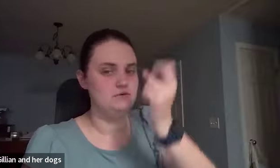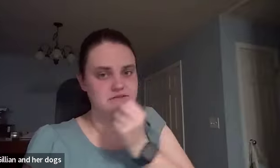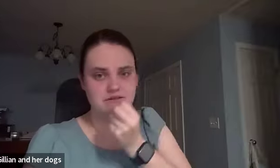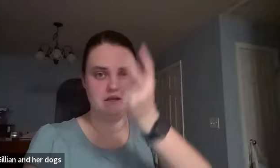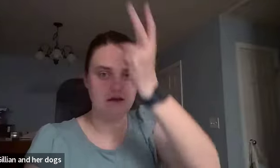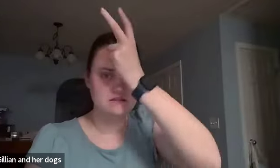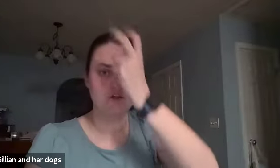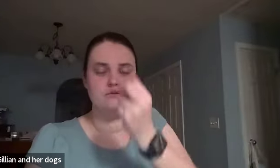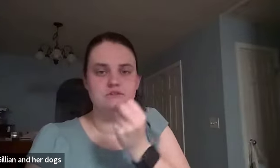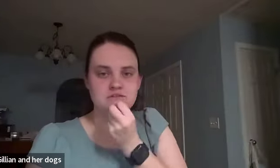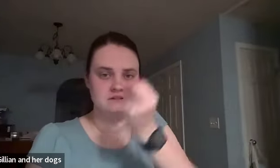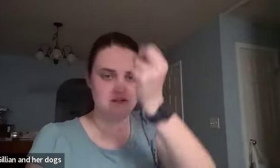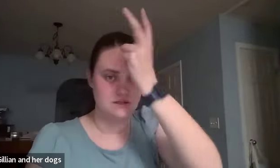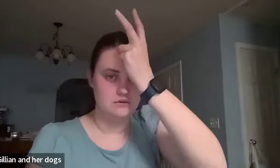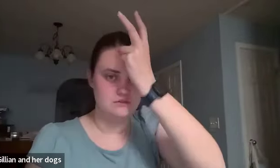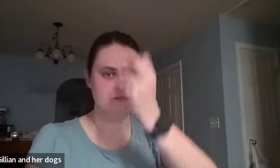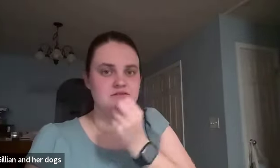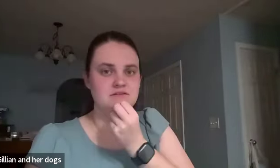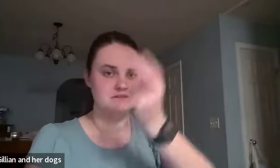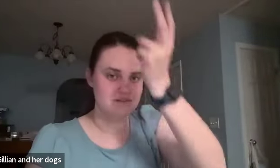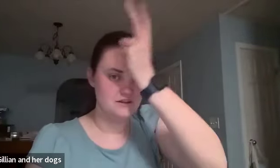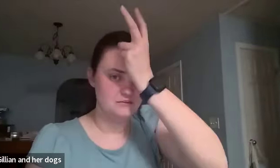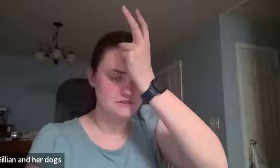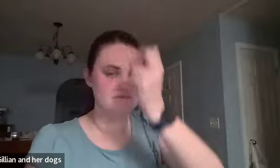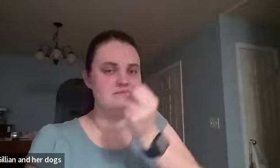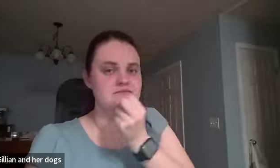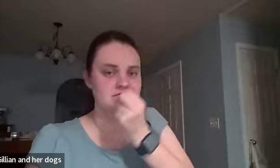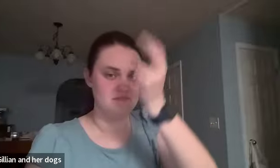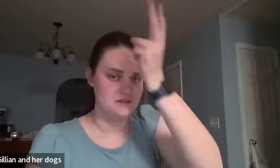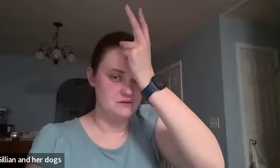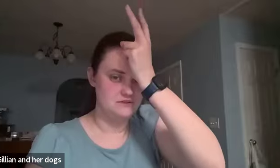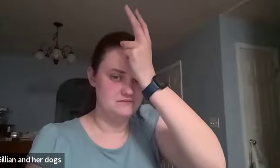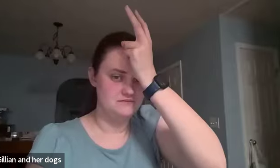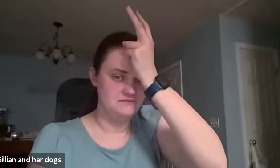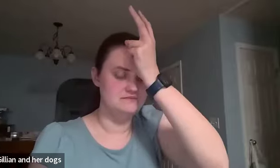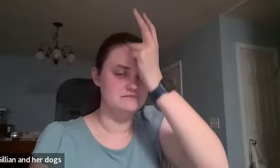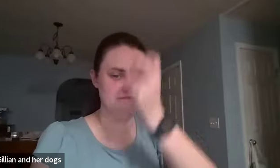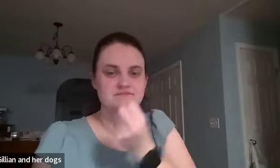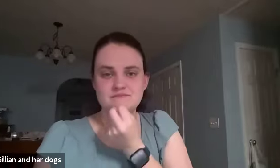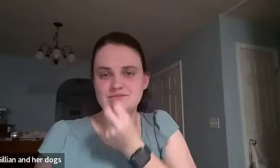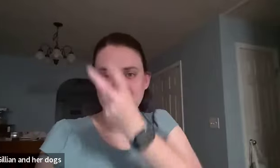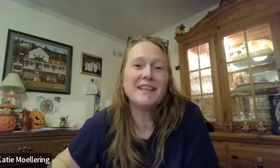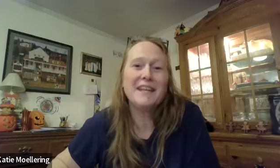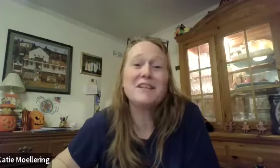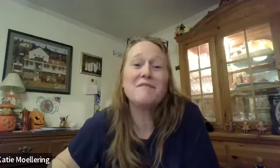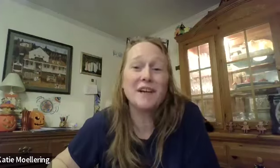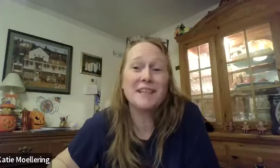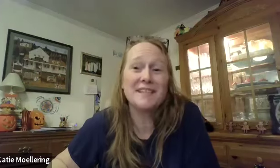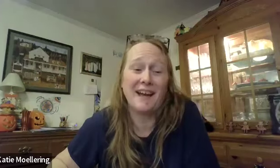goat, goat, goat, goat, goat, goat. Mm-hmm. I think that is the funniest